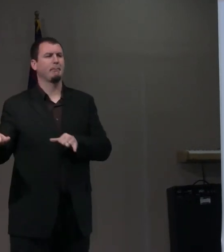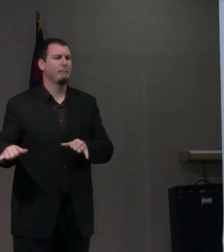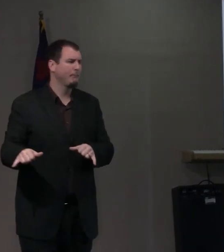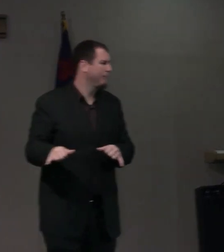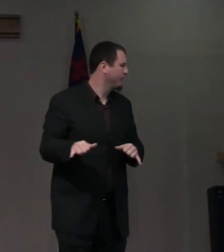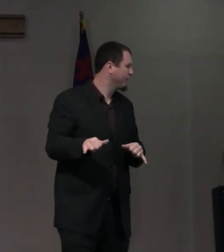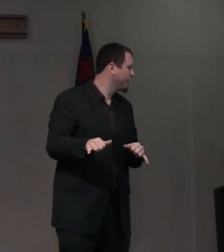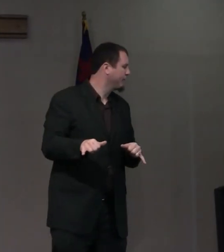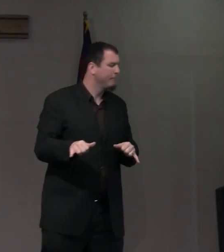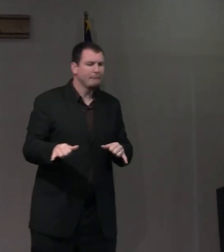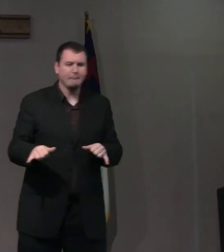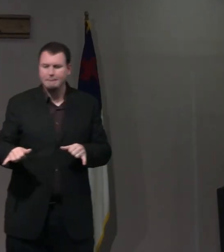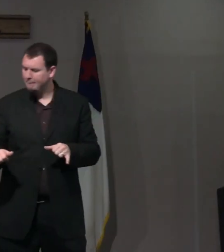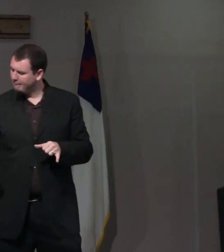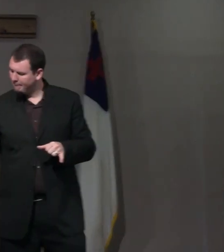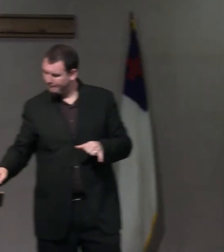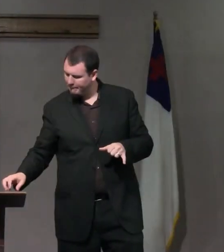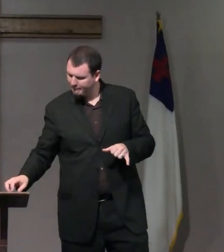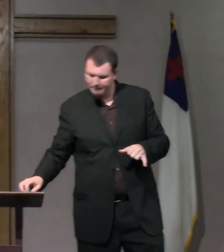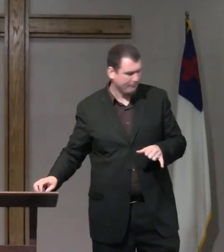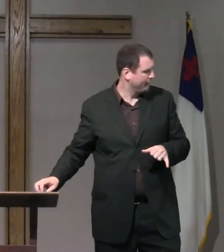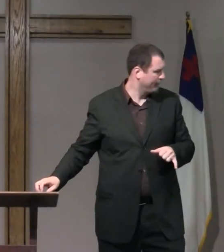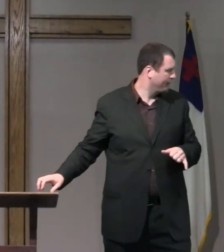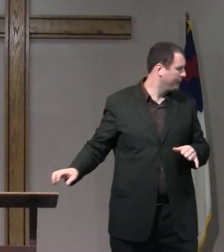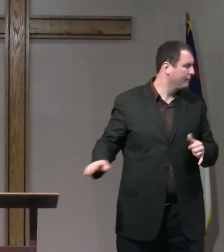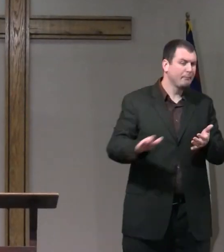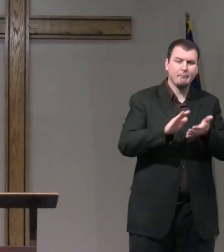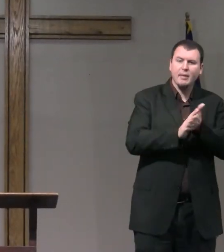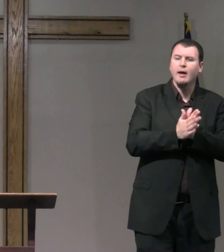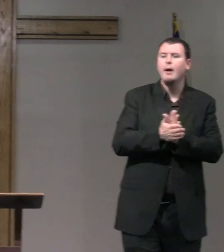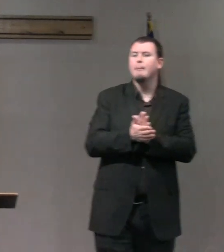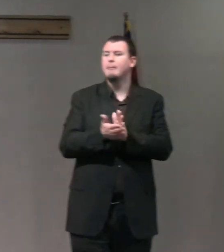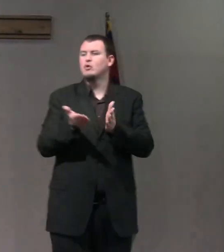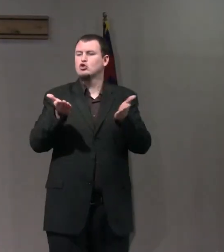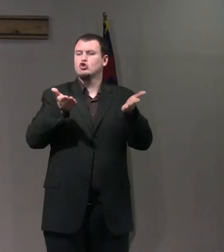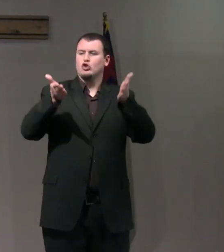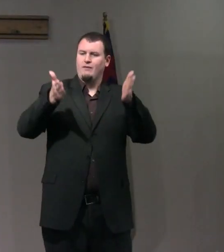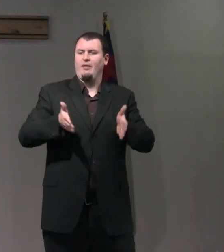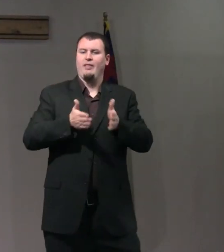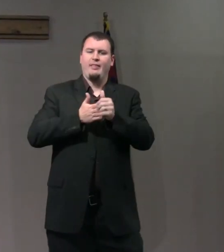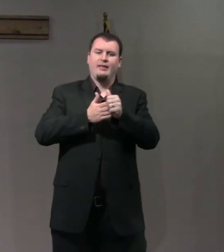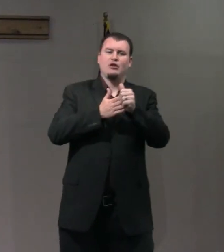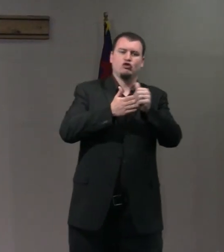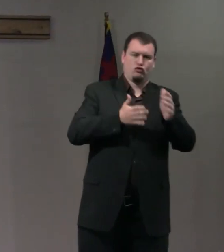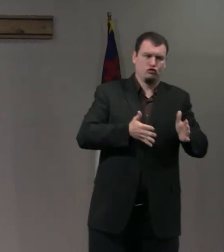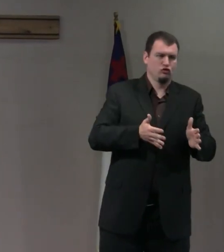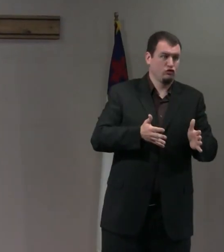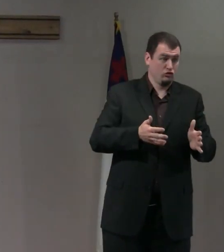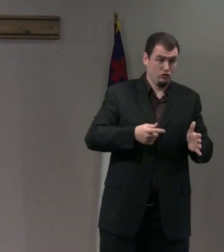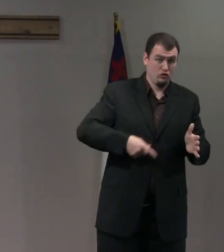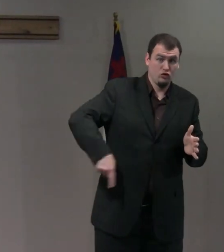others. That's what we should do. Become a servant leader.